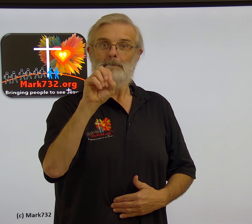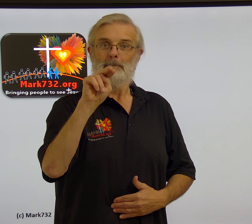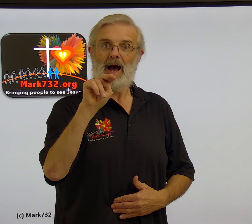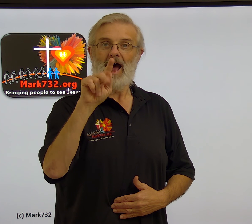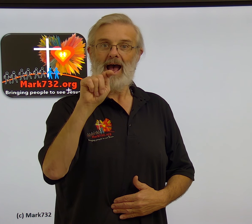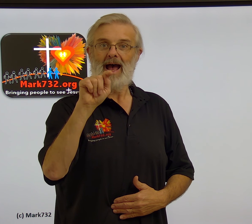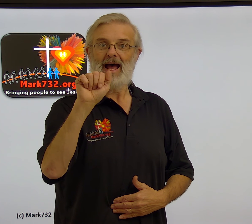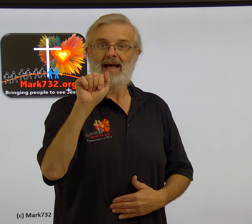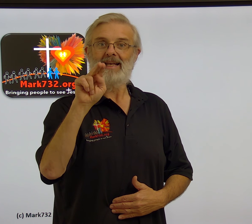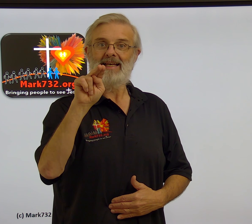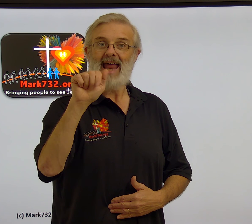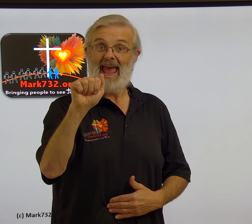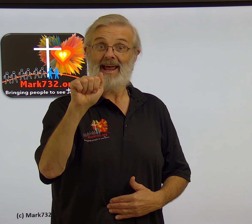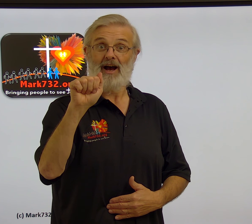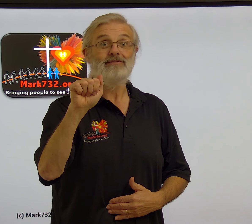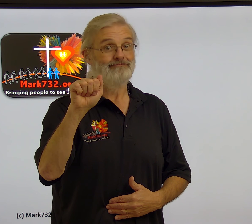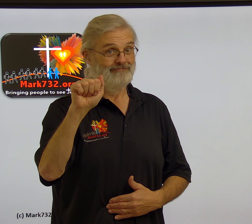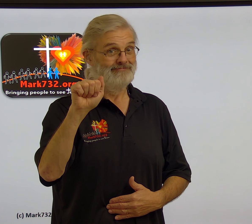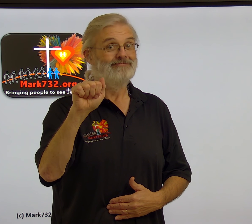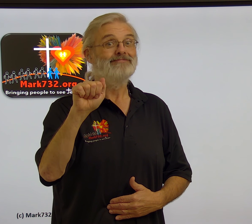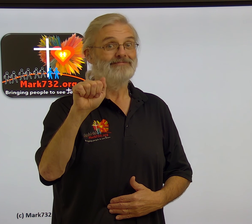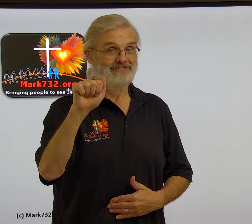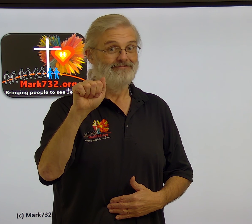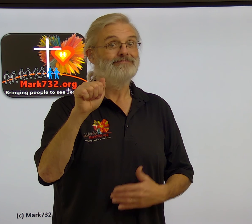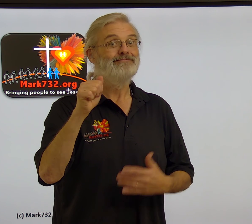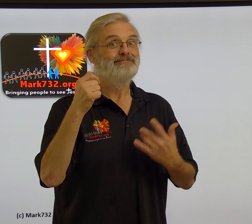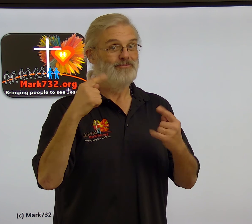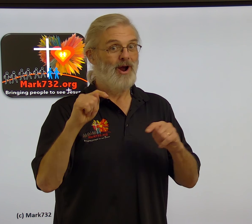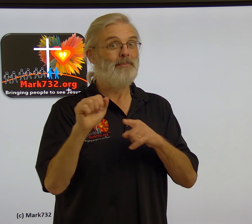Montana. Try and practice.